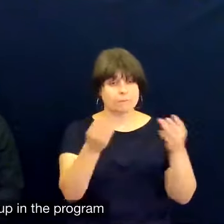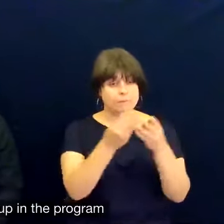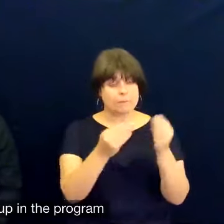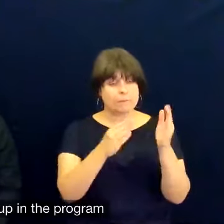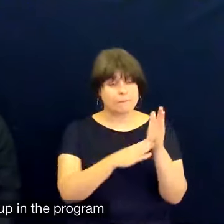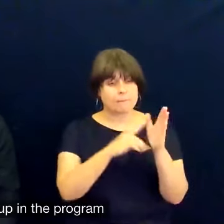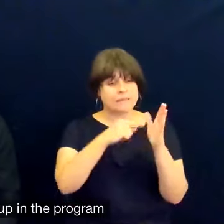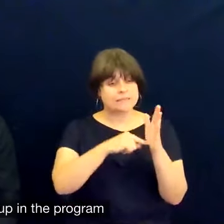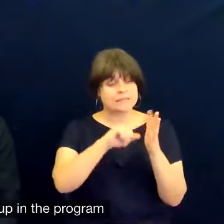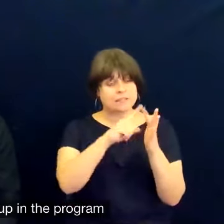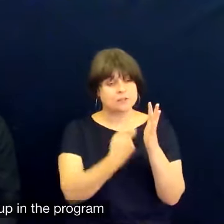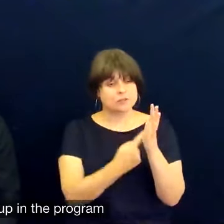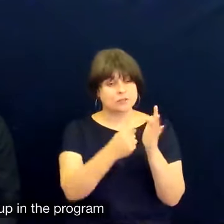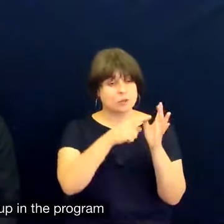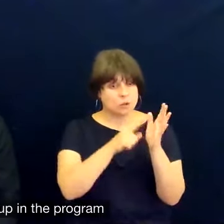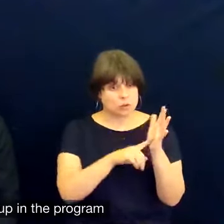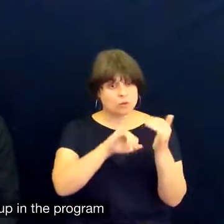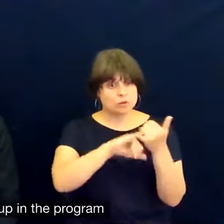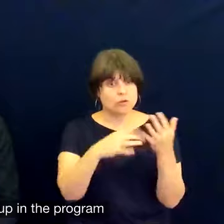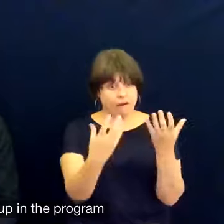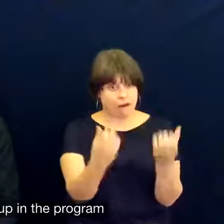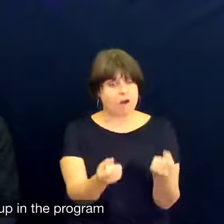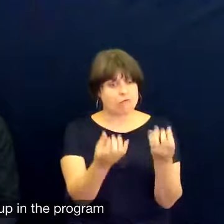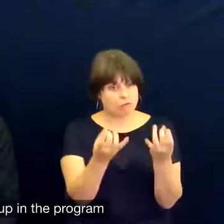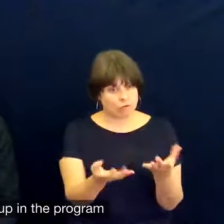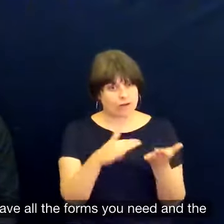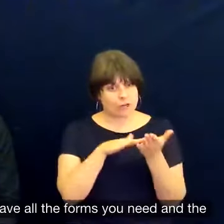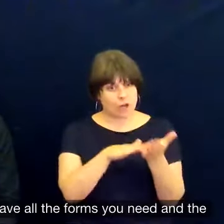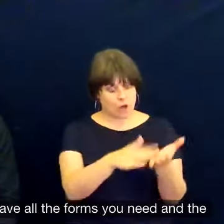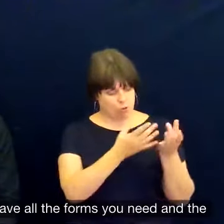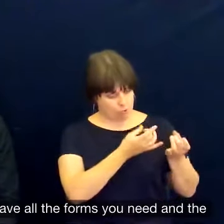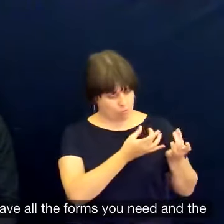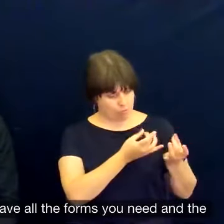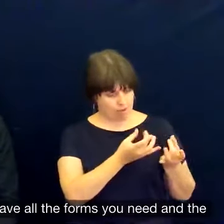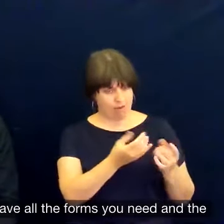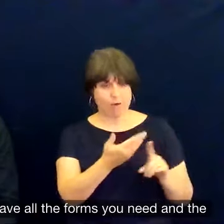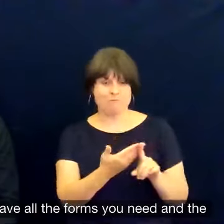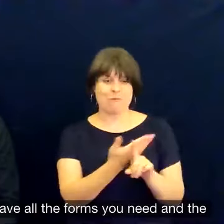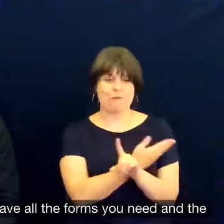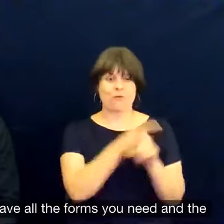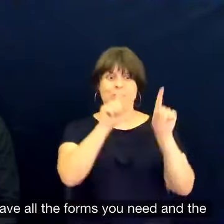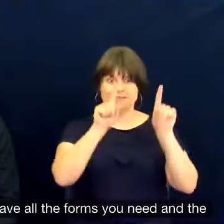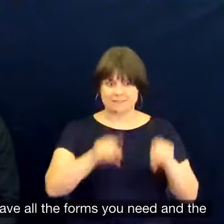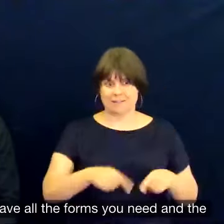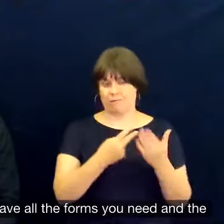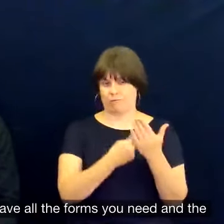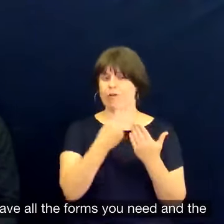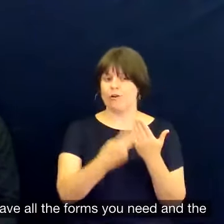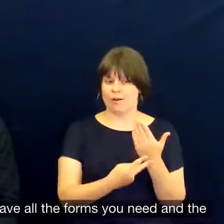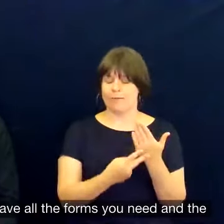you read through the information to help prepare before we start the mentoring program.